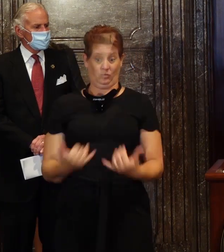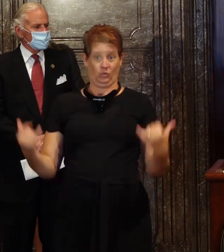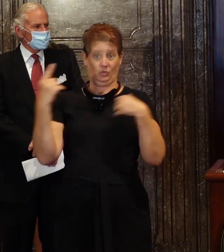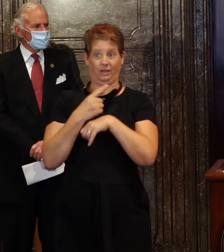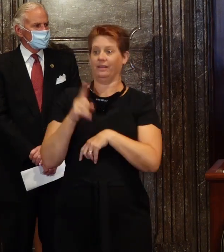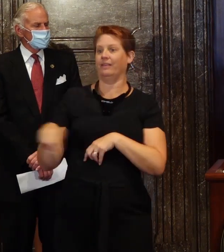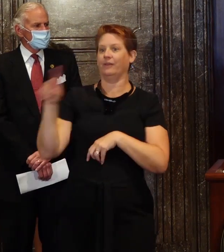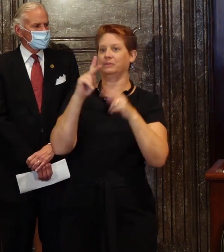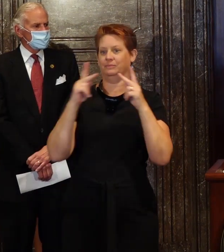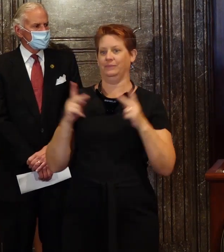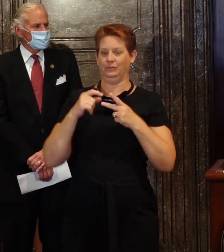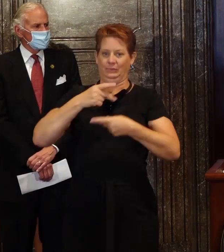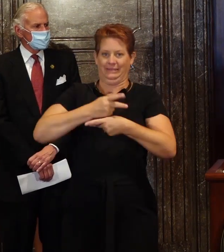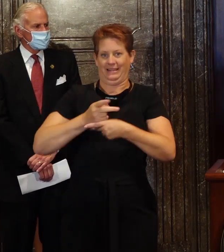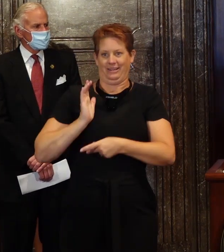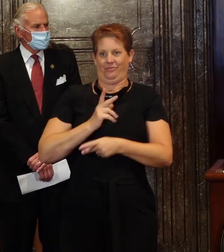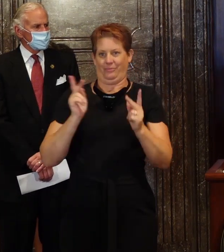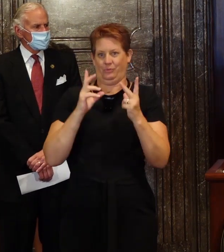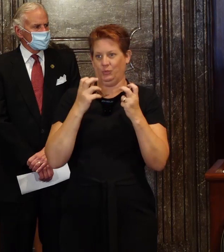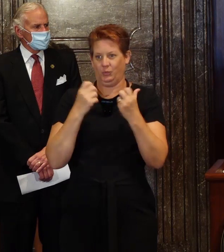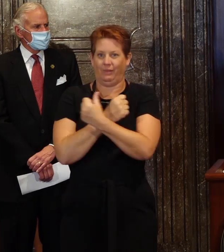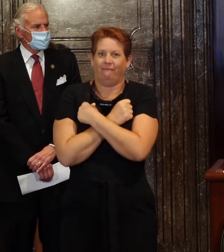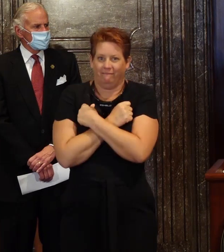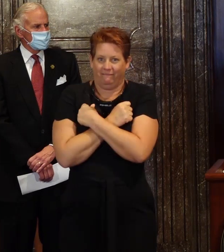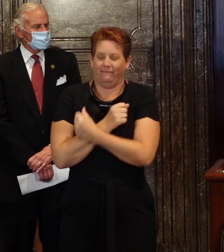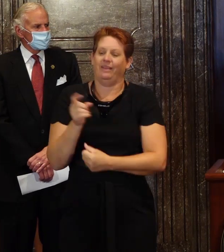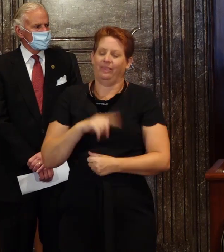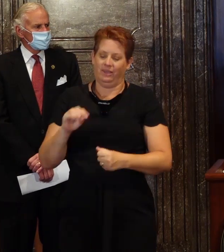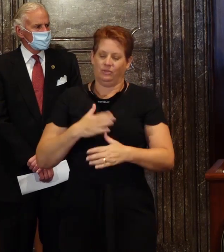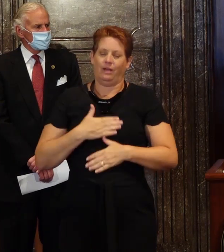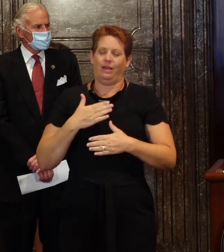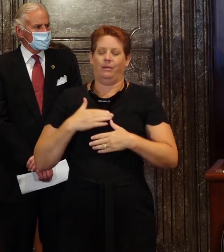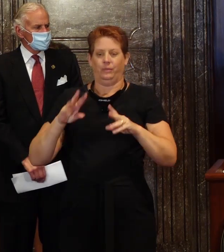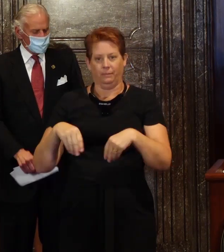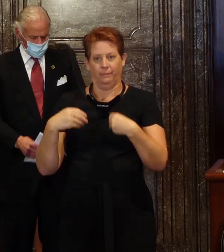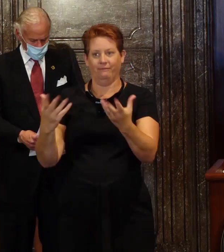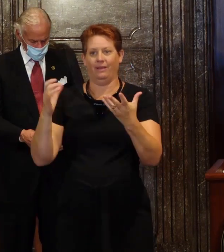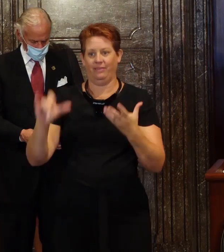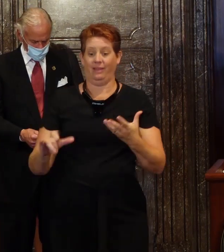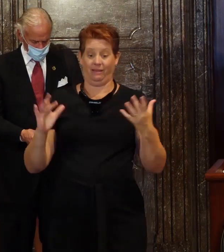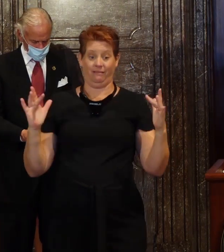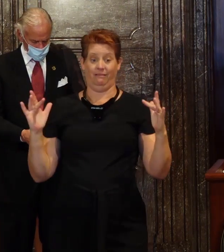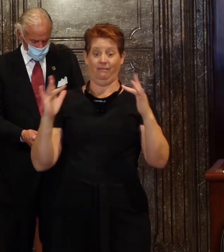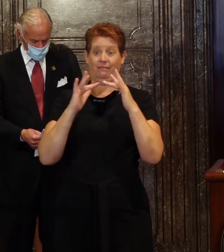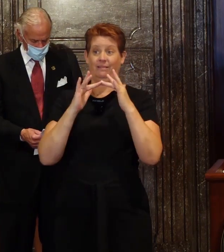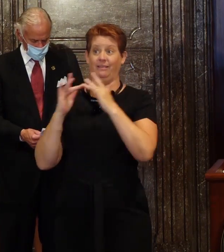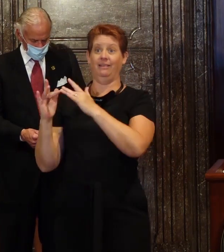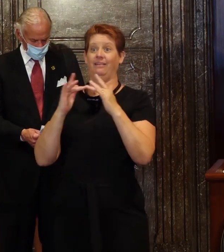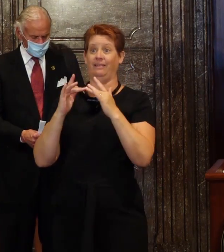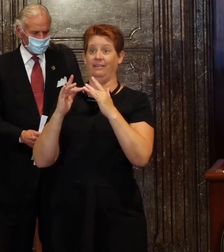loved ones, and DHEC are so happy to bring those critical connections from cyberspace to